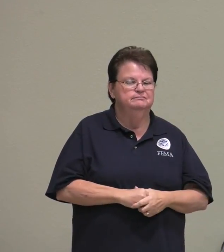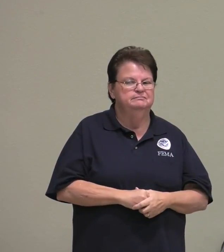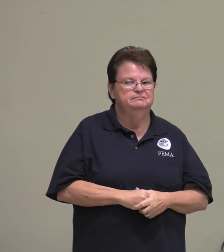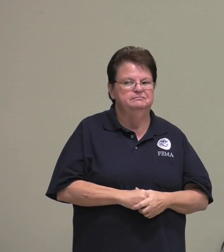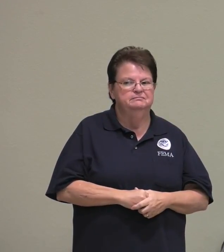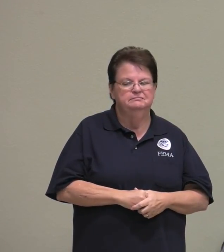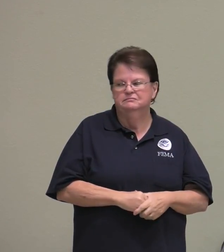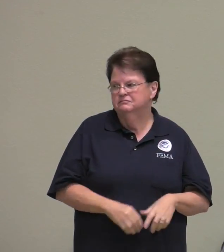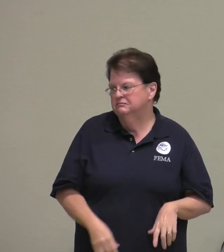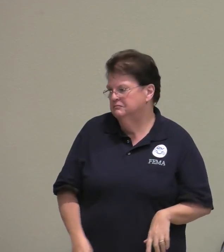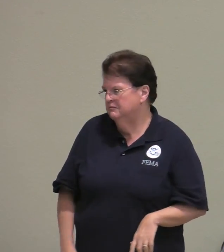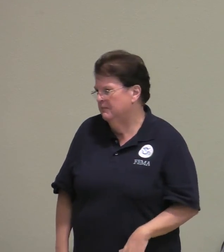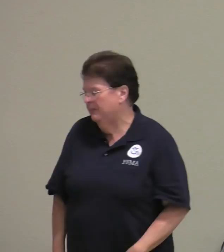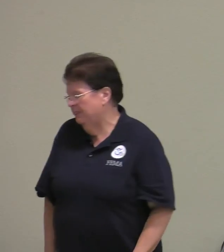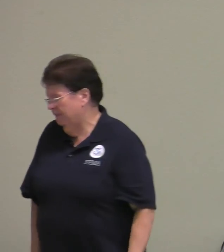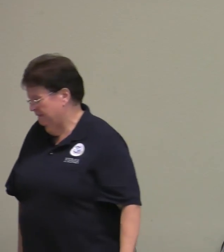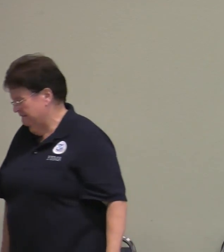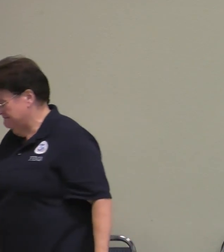Thank Applause